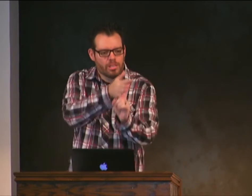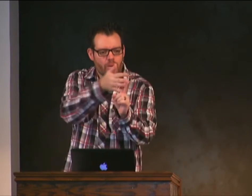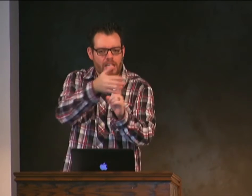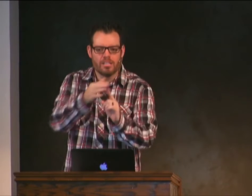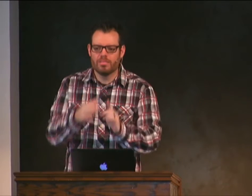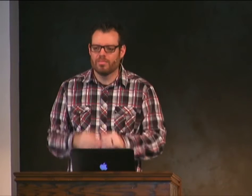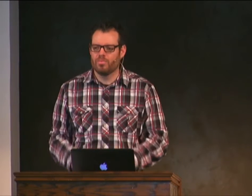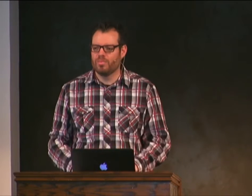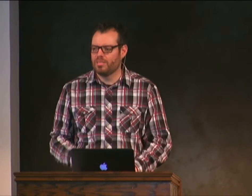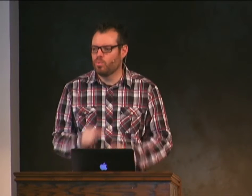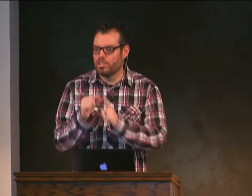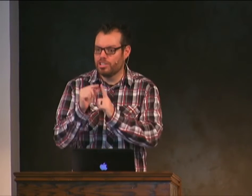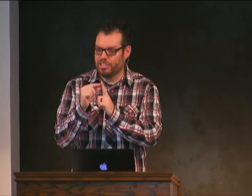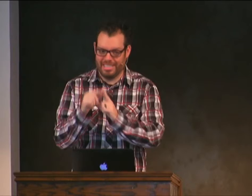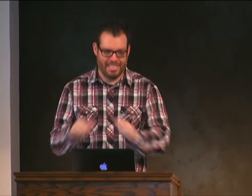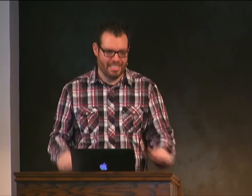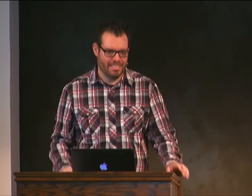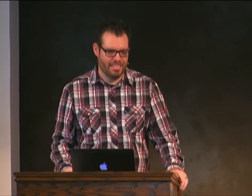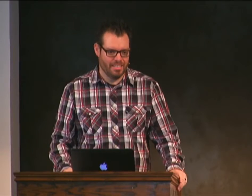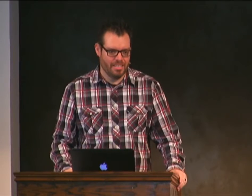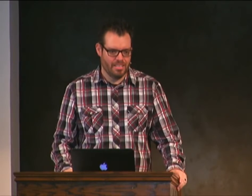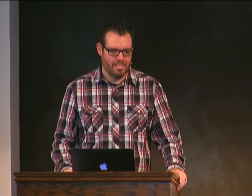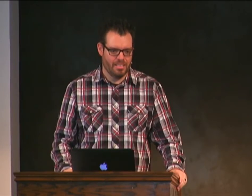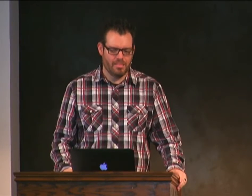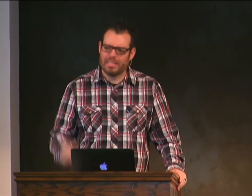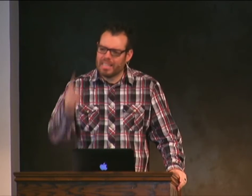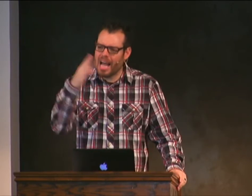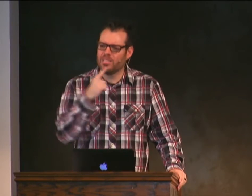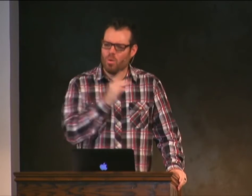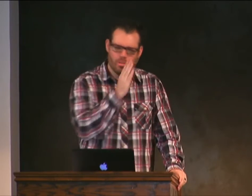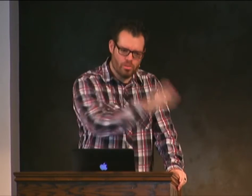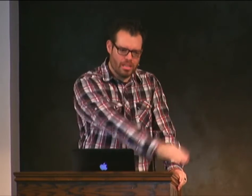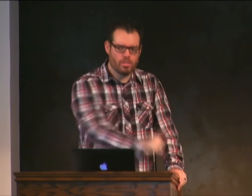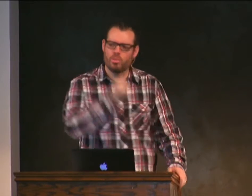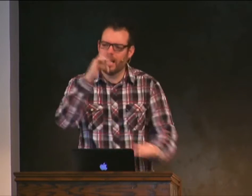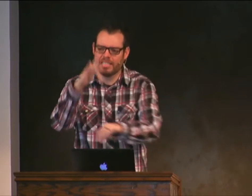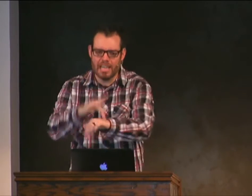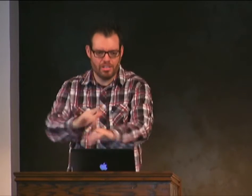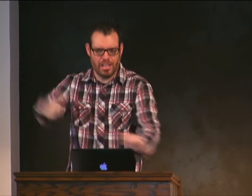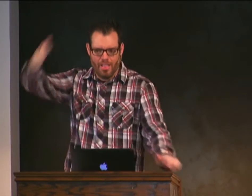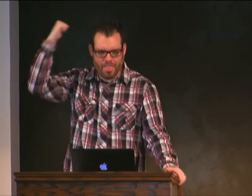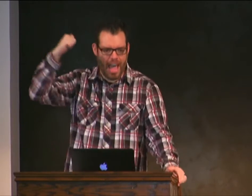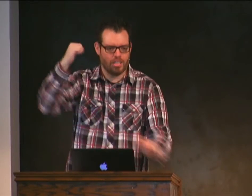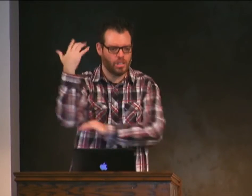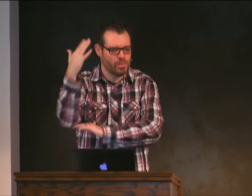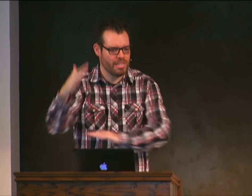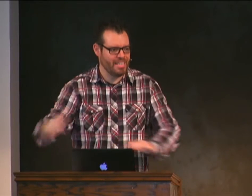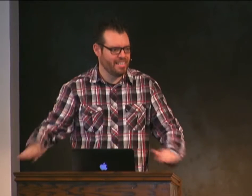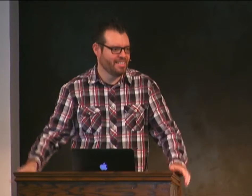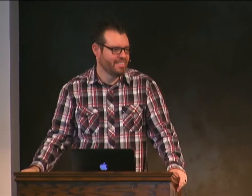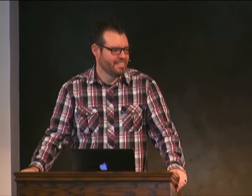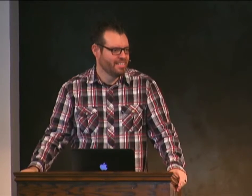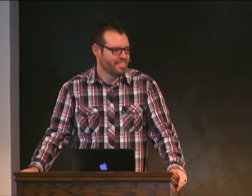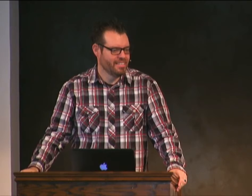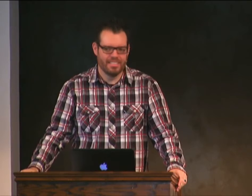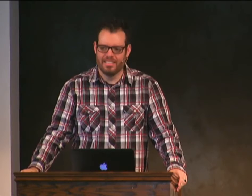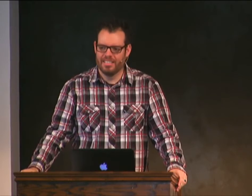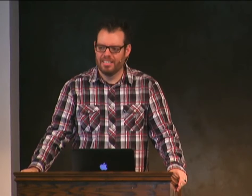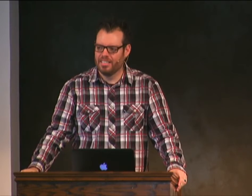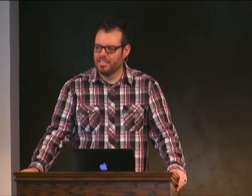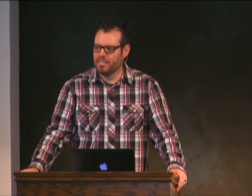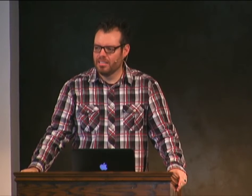So he persuaded with words. But God told him directly, do not touch that tree.